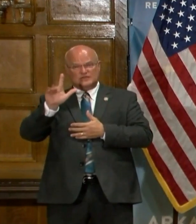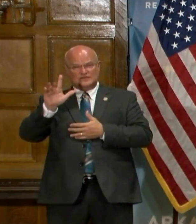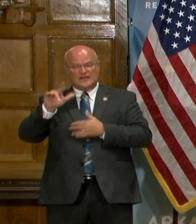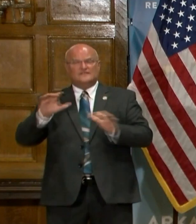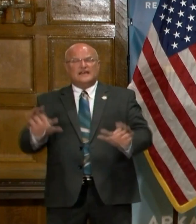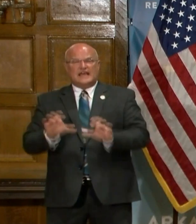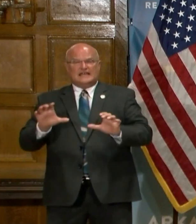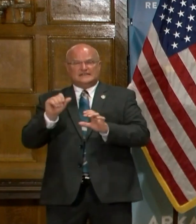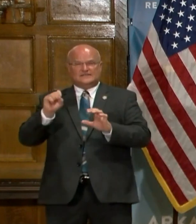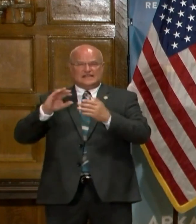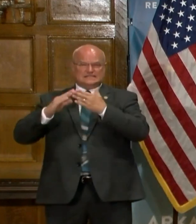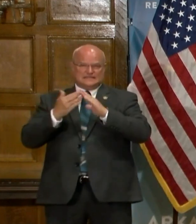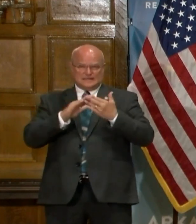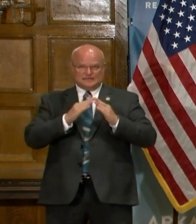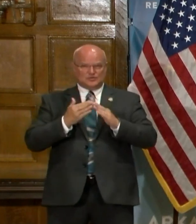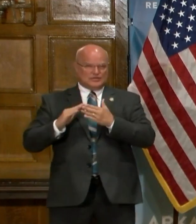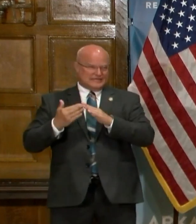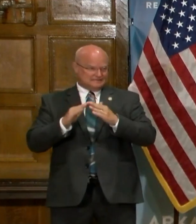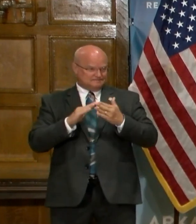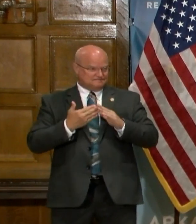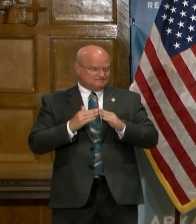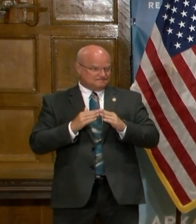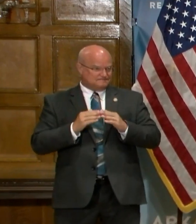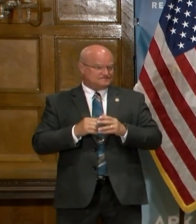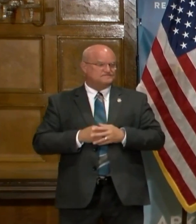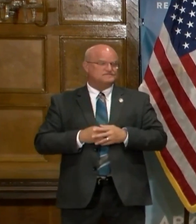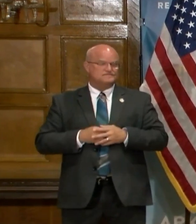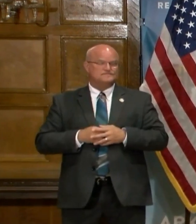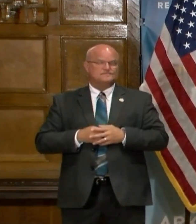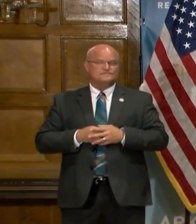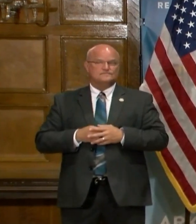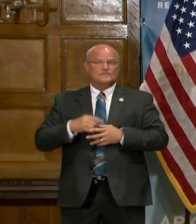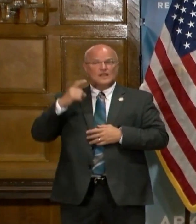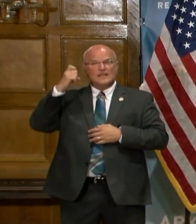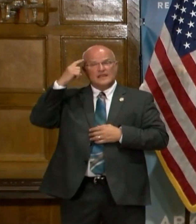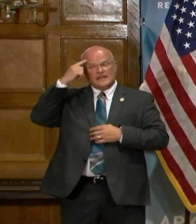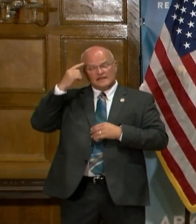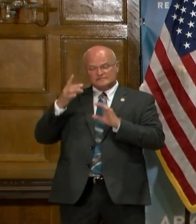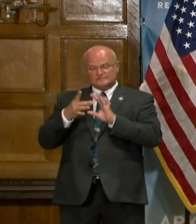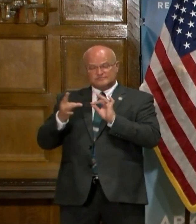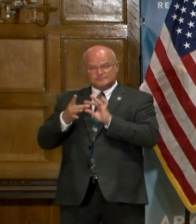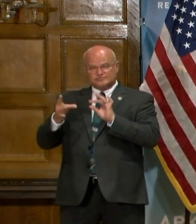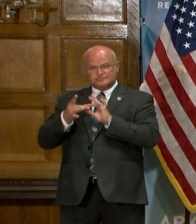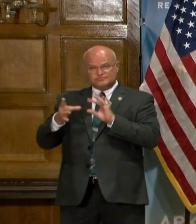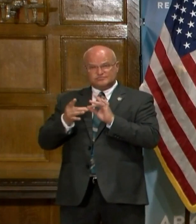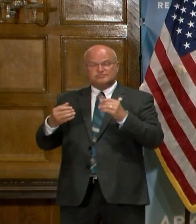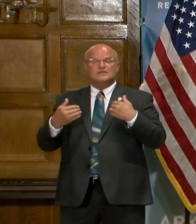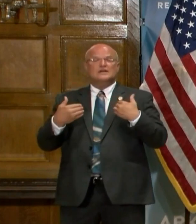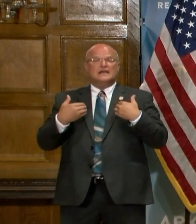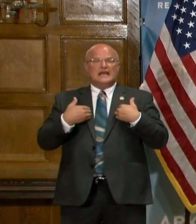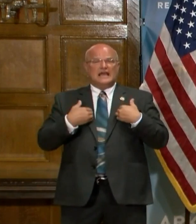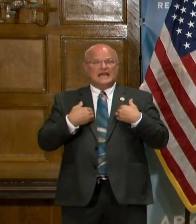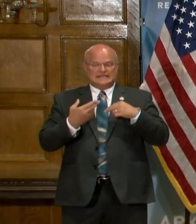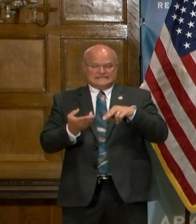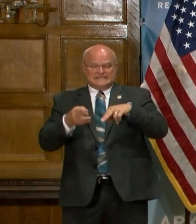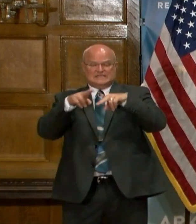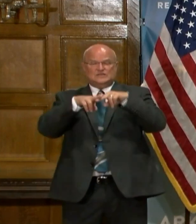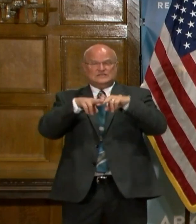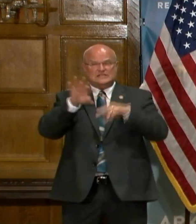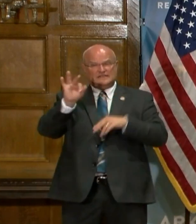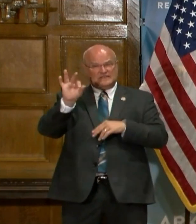5,425 active cases in the community. The Governor's mentioned we did have a net increase